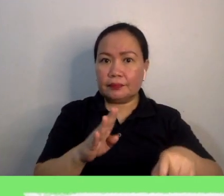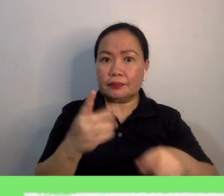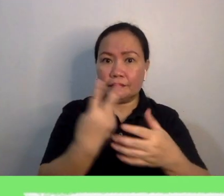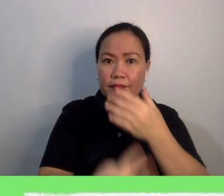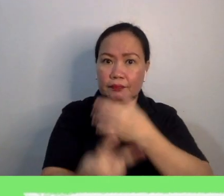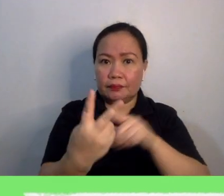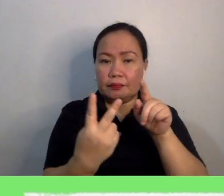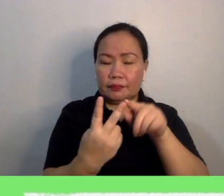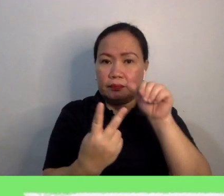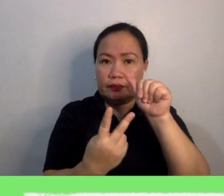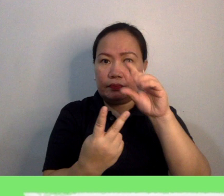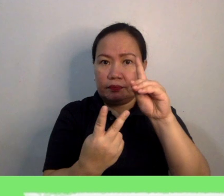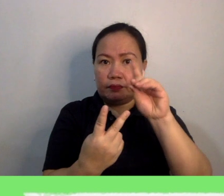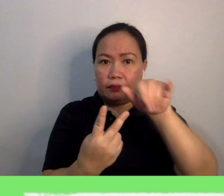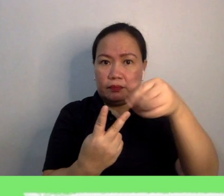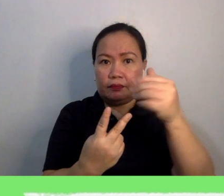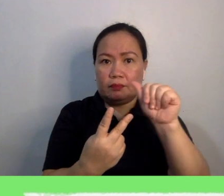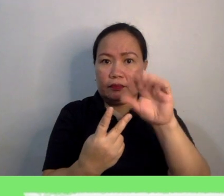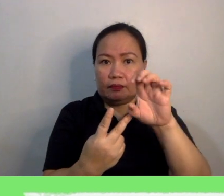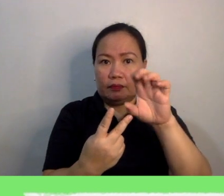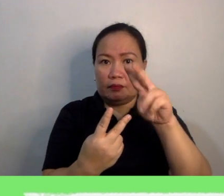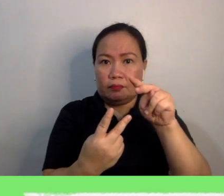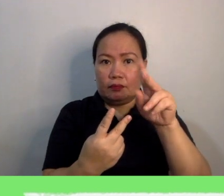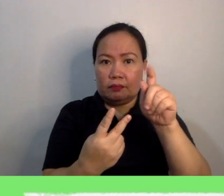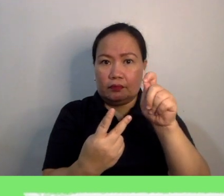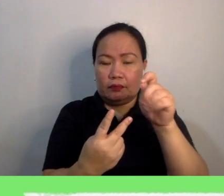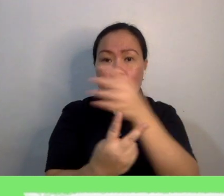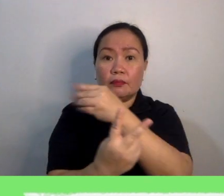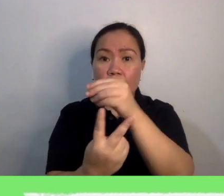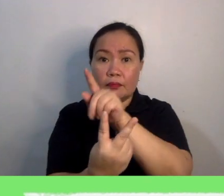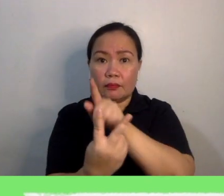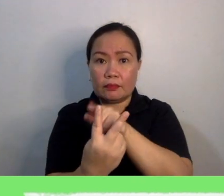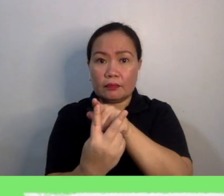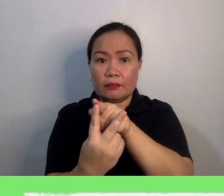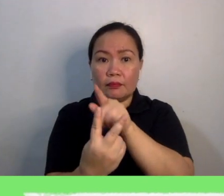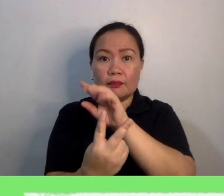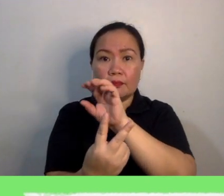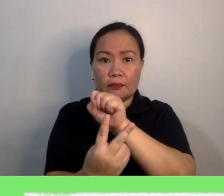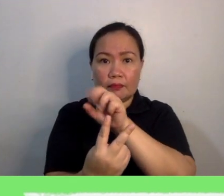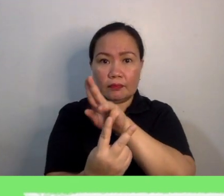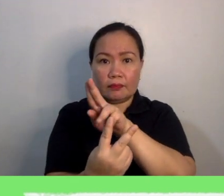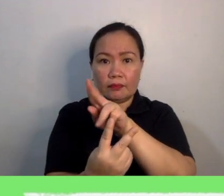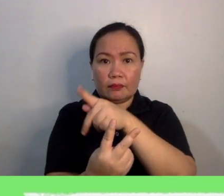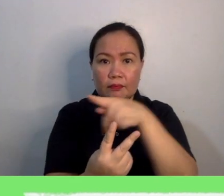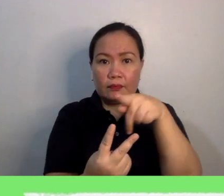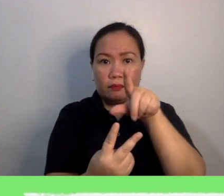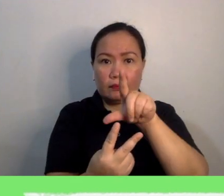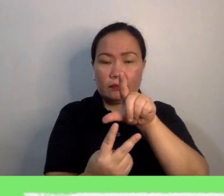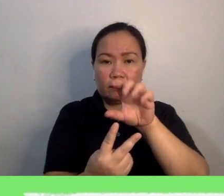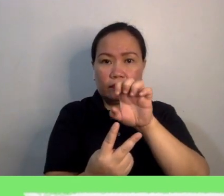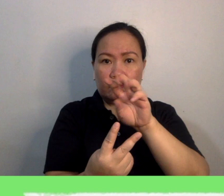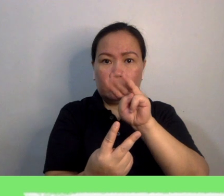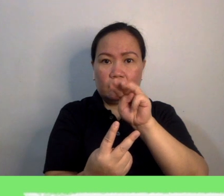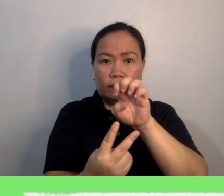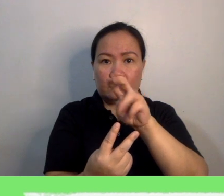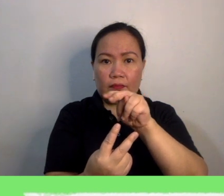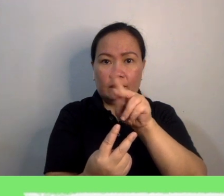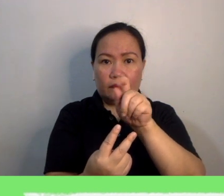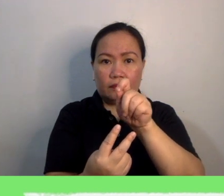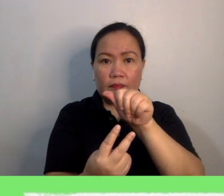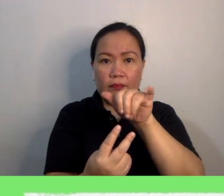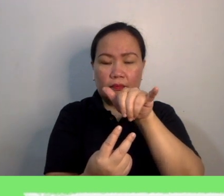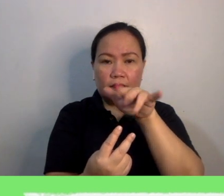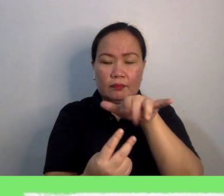hindi sila linear pair. Okay? So, dapat alam natin nire-relate na natin lahat ng angle pairs